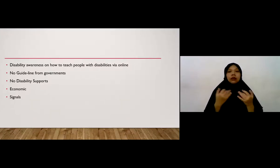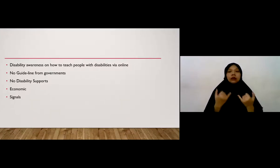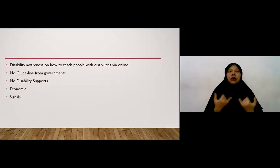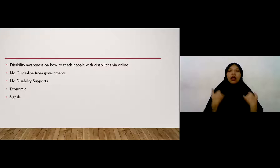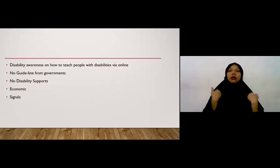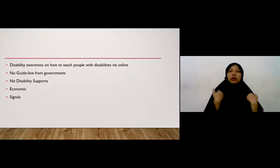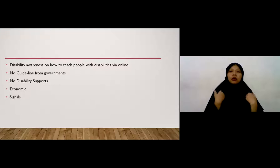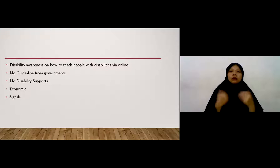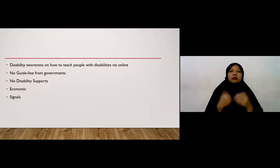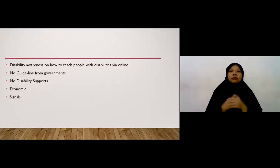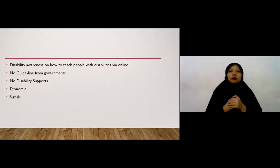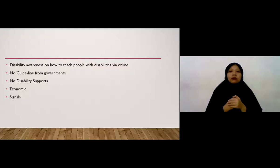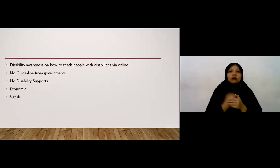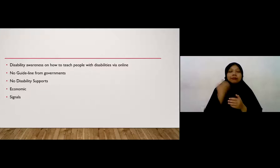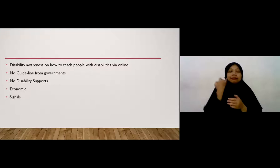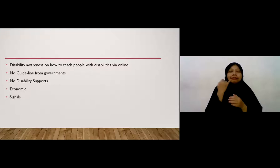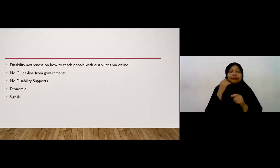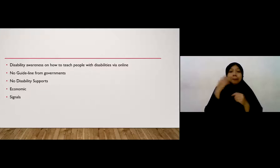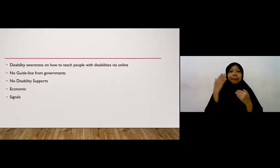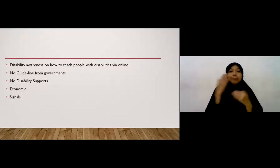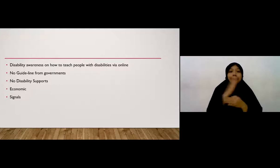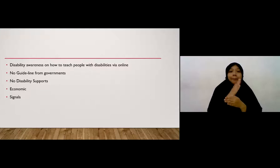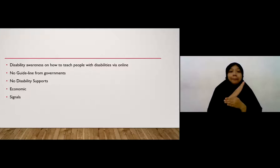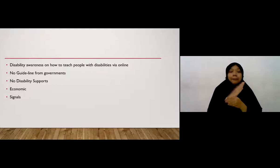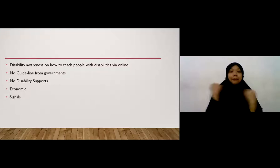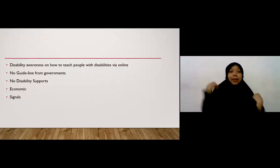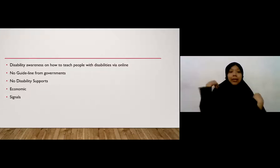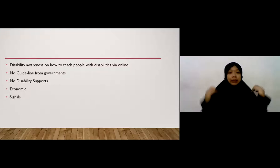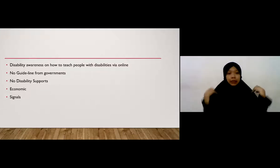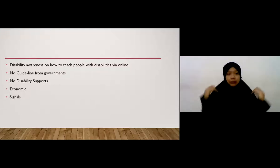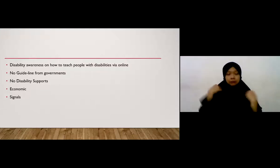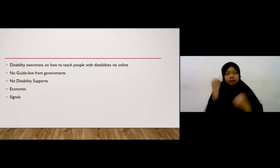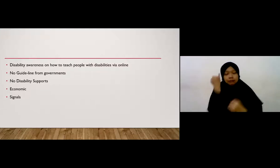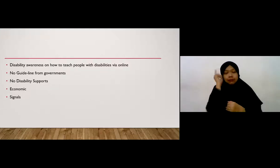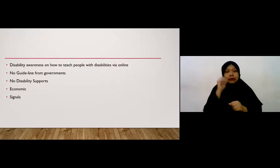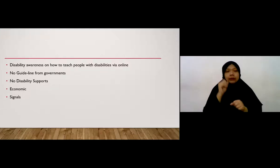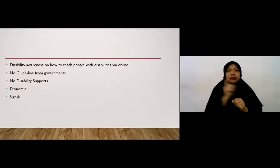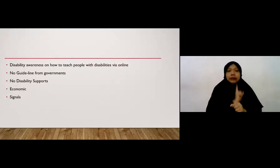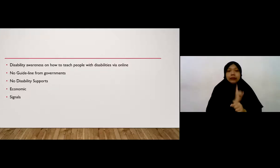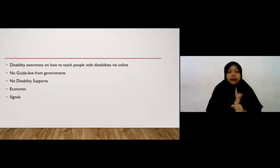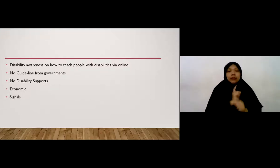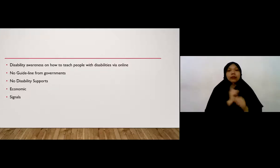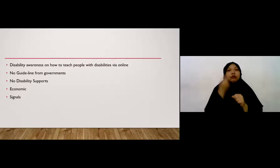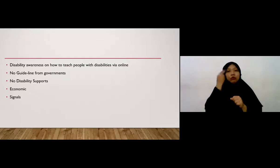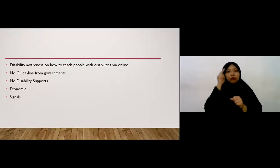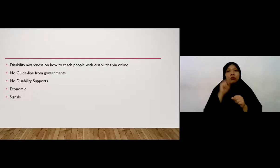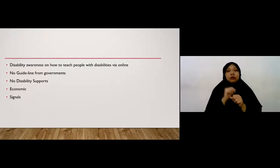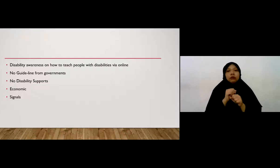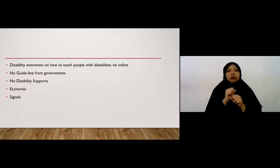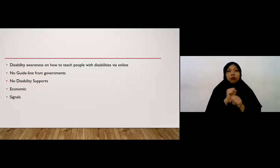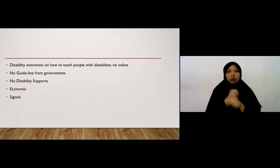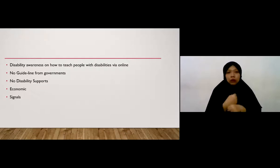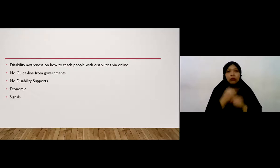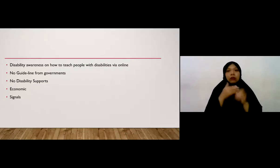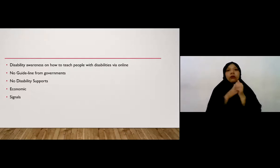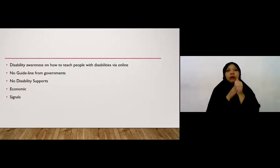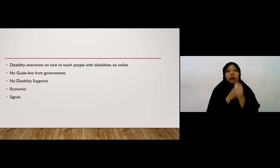Disability Studies. Now we are doing that. It's already finished. Actually, tomorrow we'll be sending